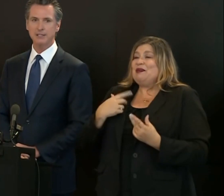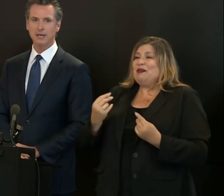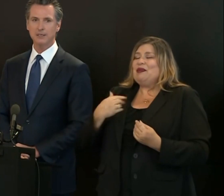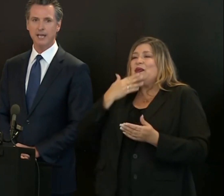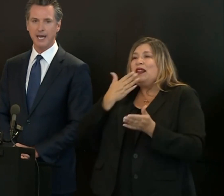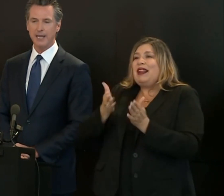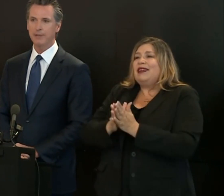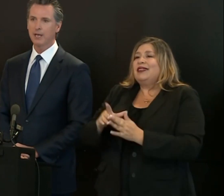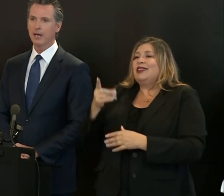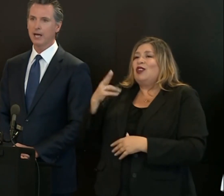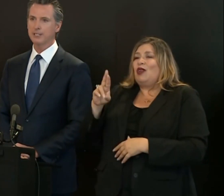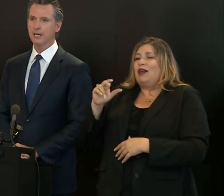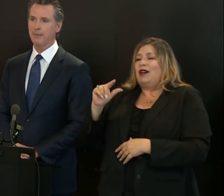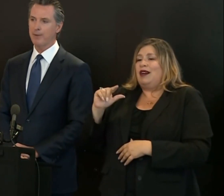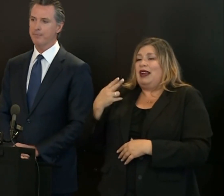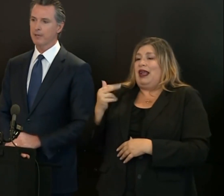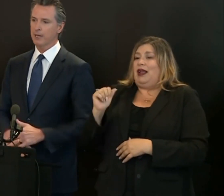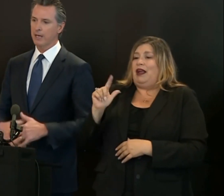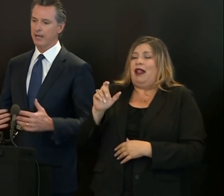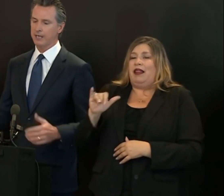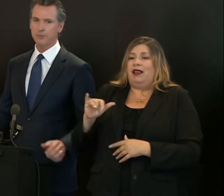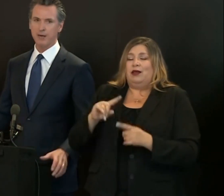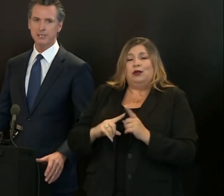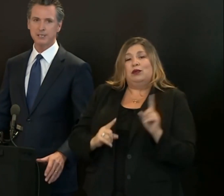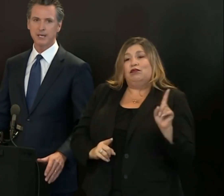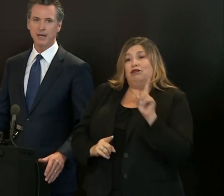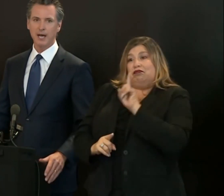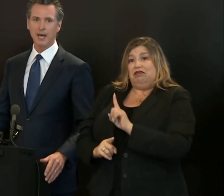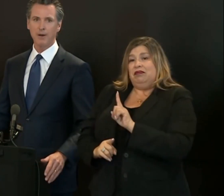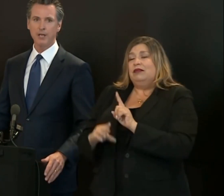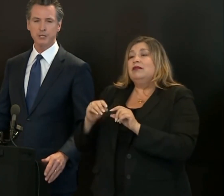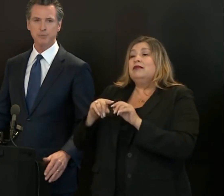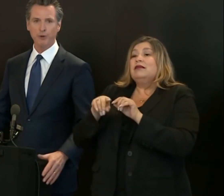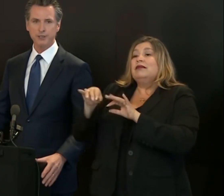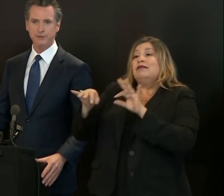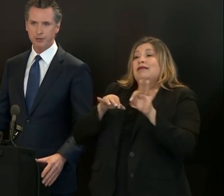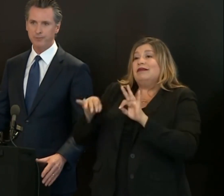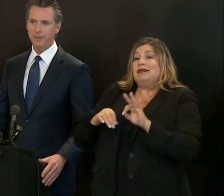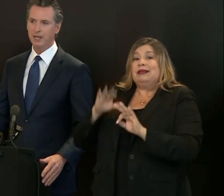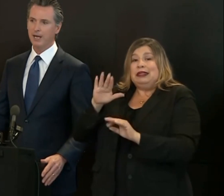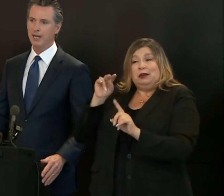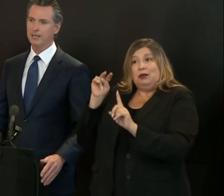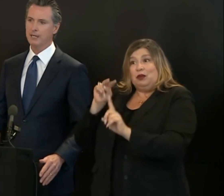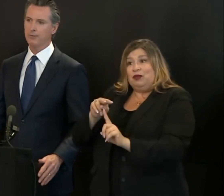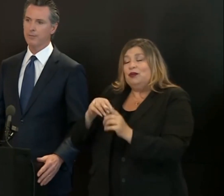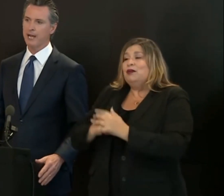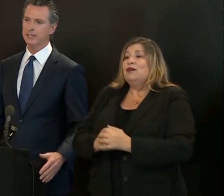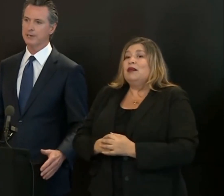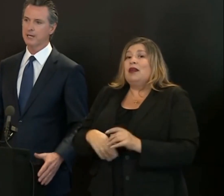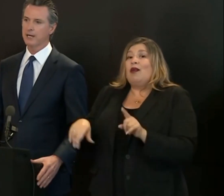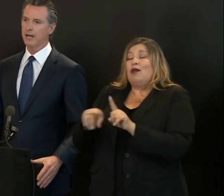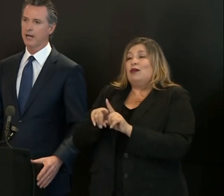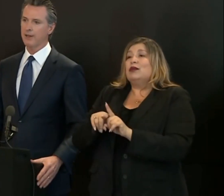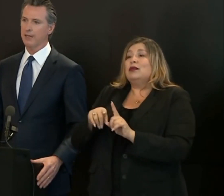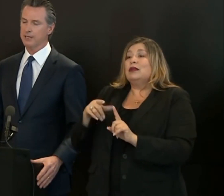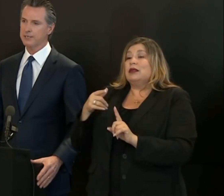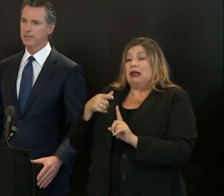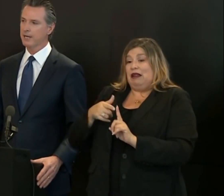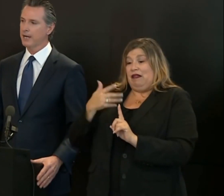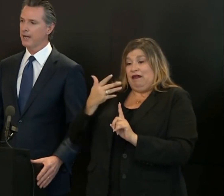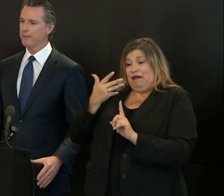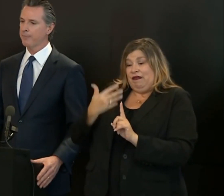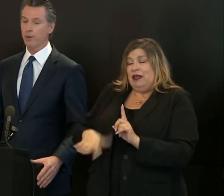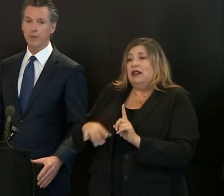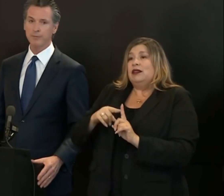now will ask Dr. Ghaly to come up and express his points of view, and he will pass